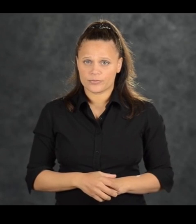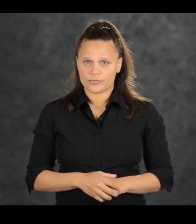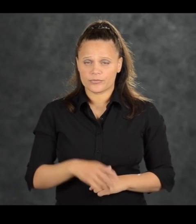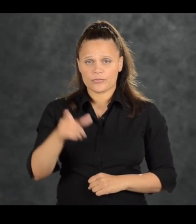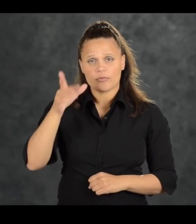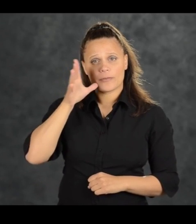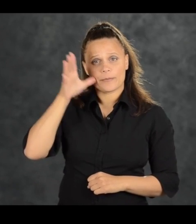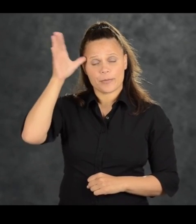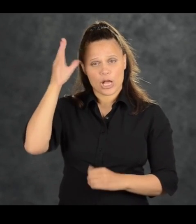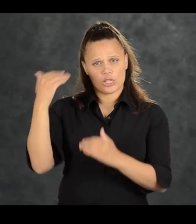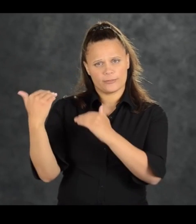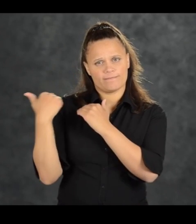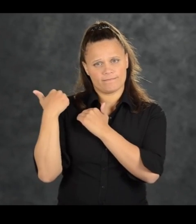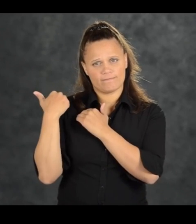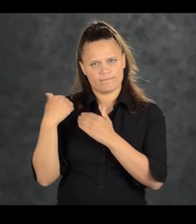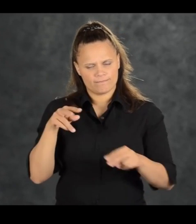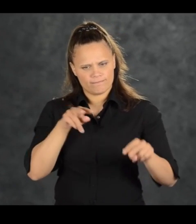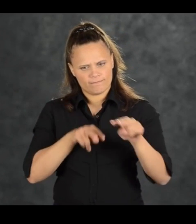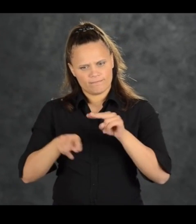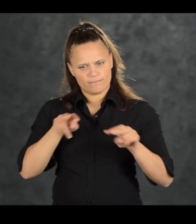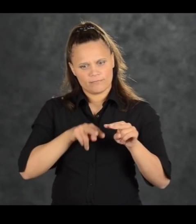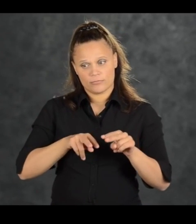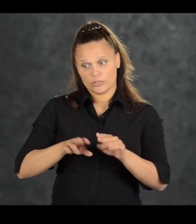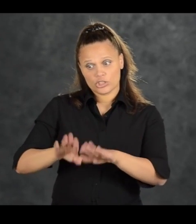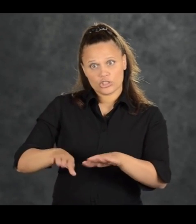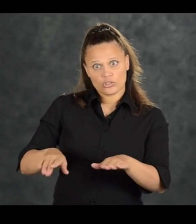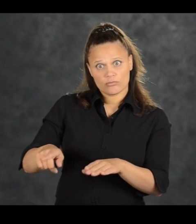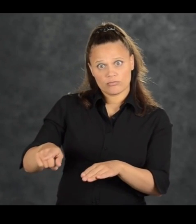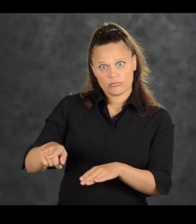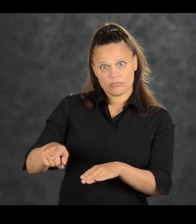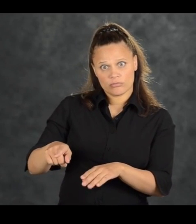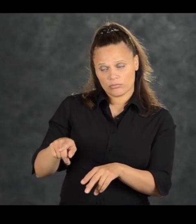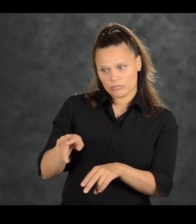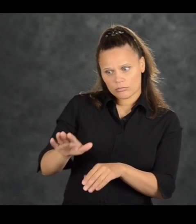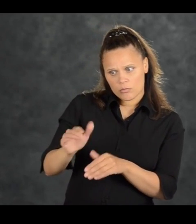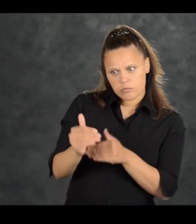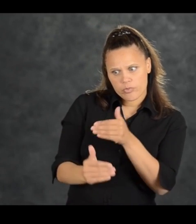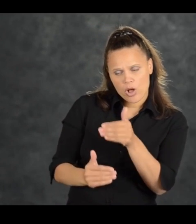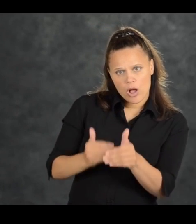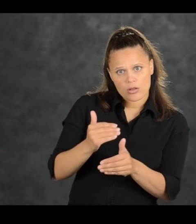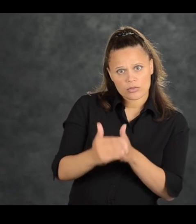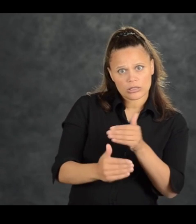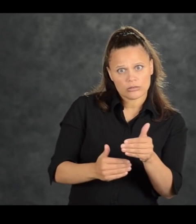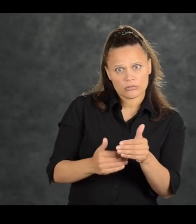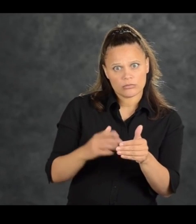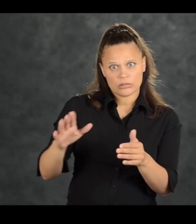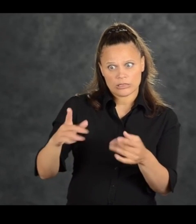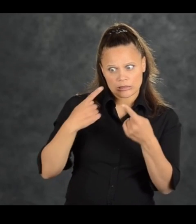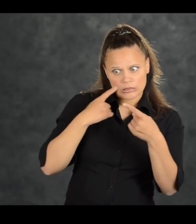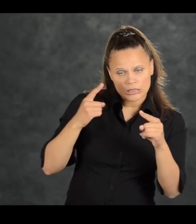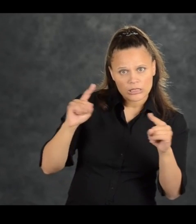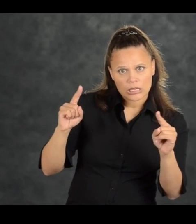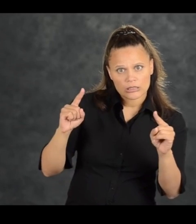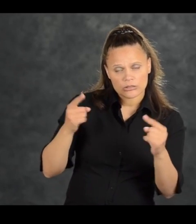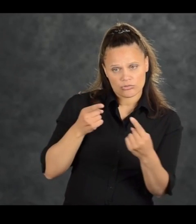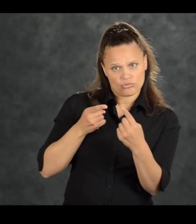to understand this and you will take your time. That is a parent's responsibility to make sure that their children's progress